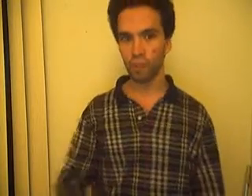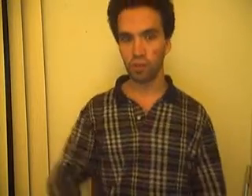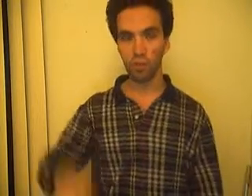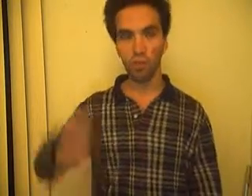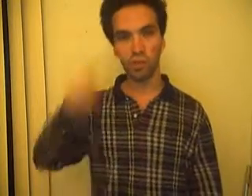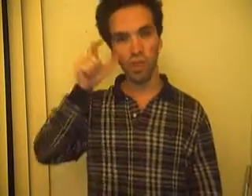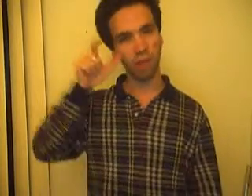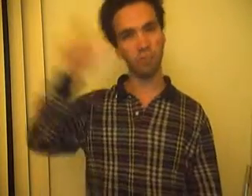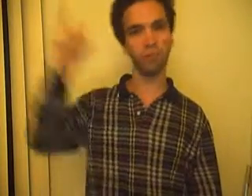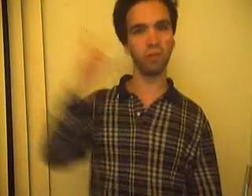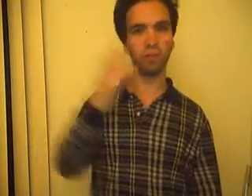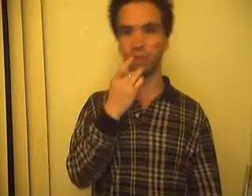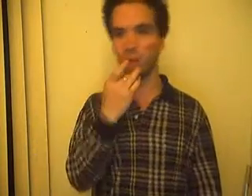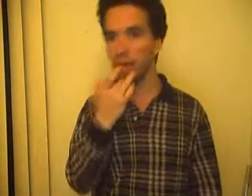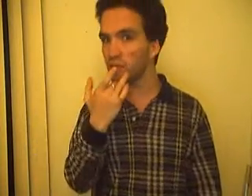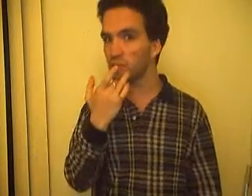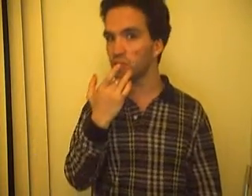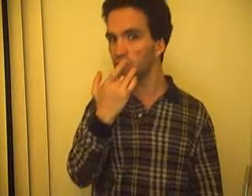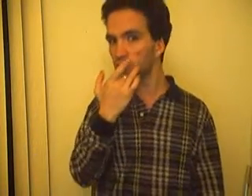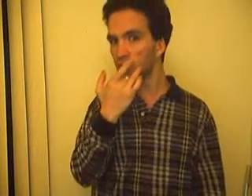You could say moonlight,